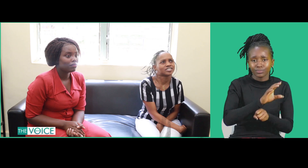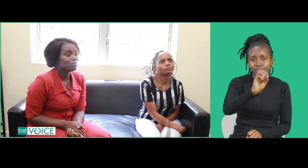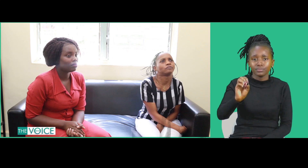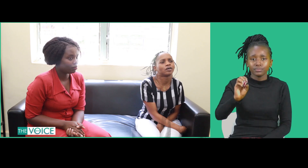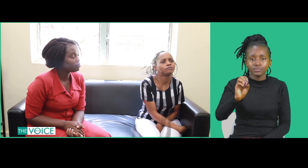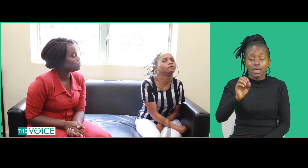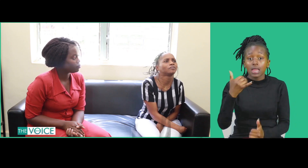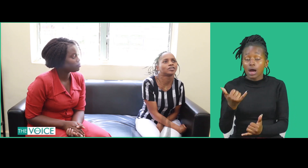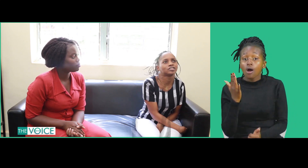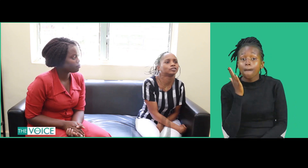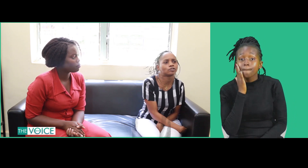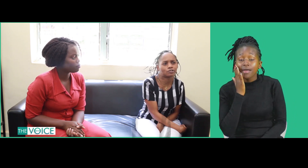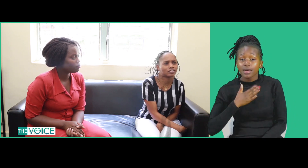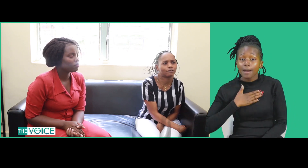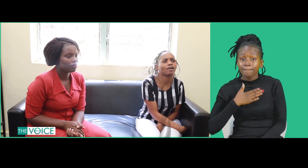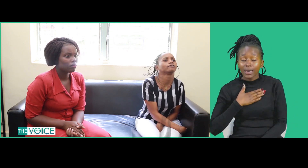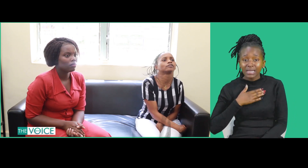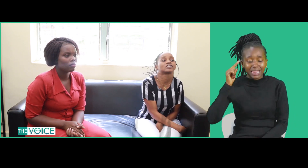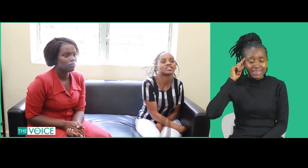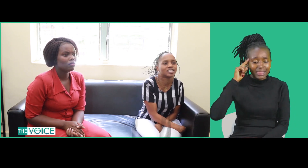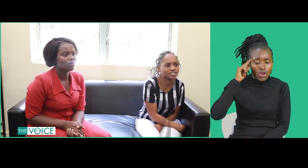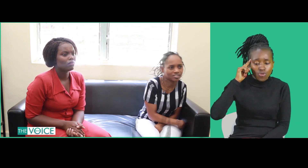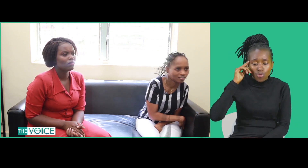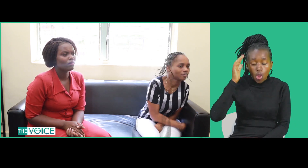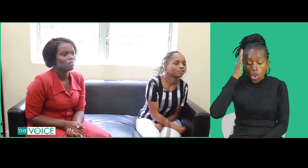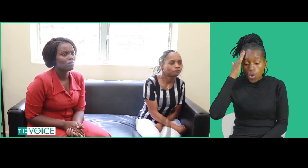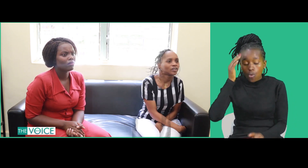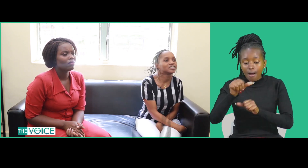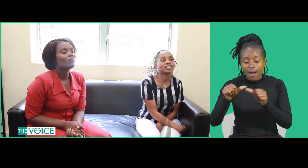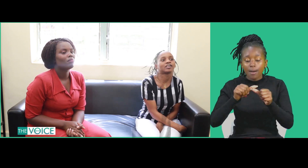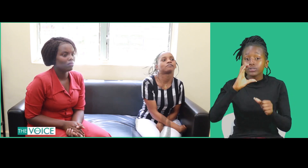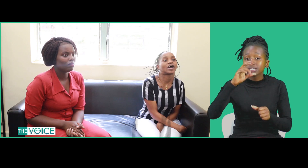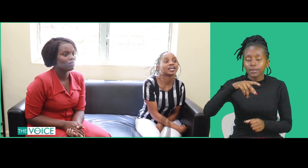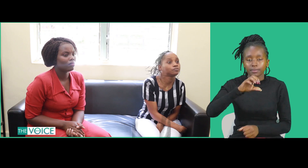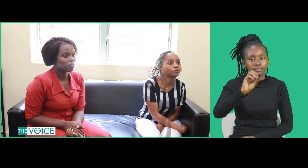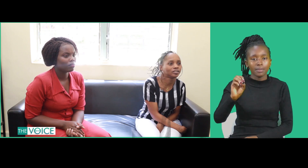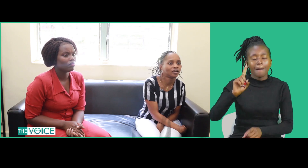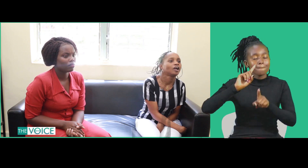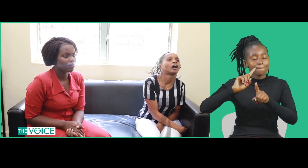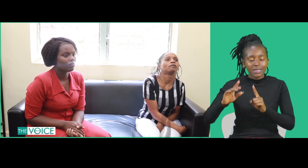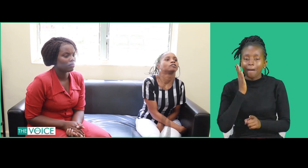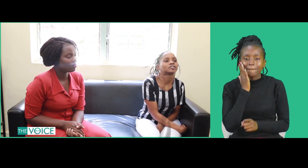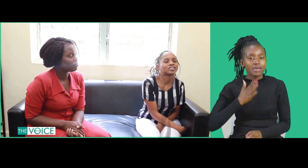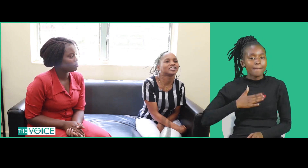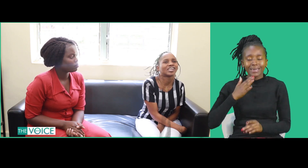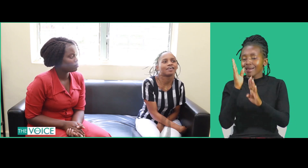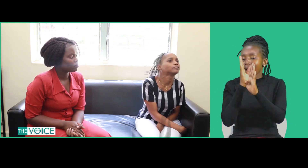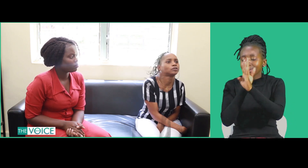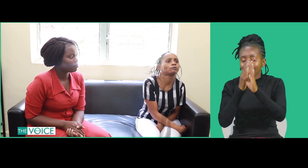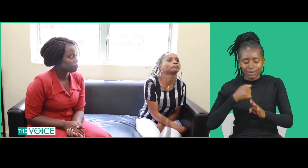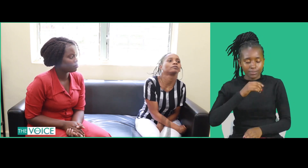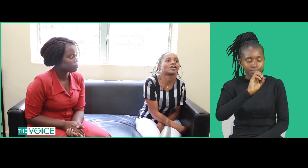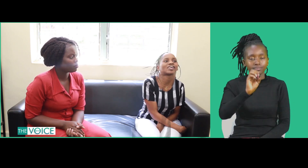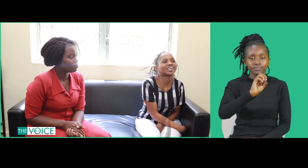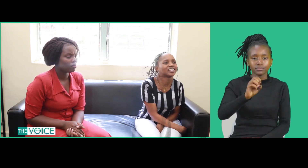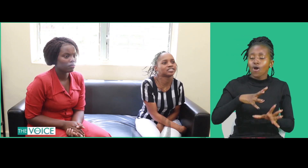at least my mom, maybe she was not aware of what it is, but she never hid me. She left me